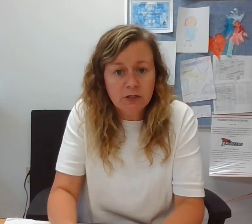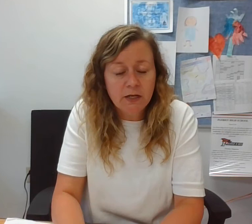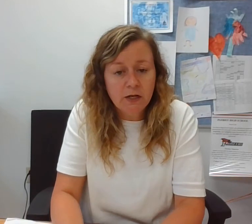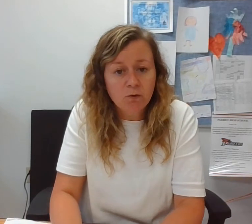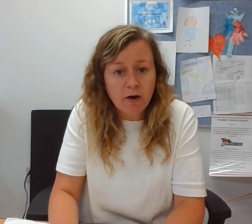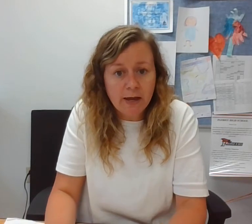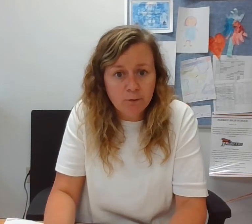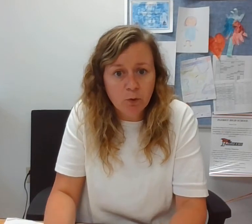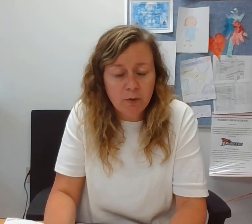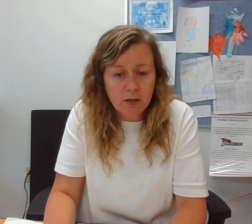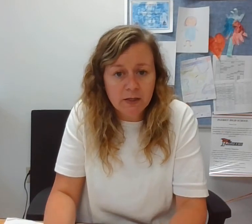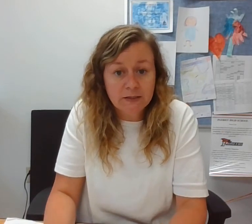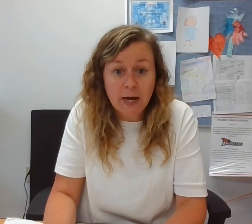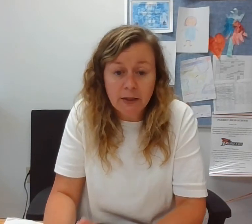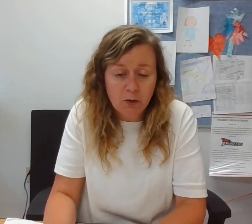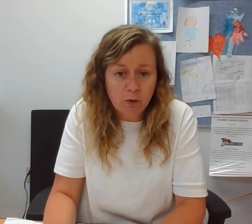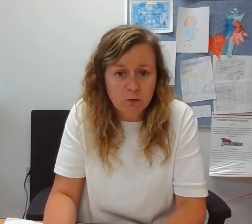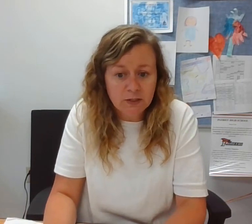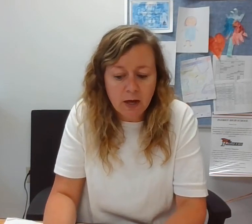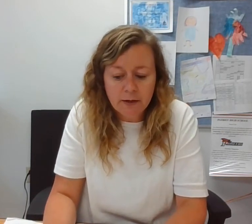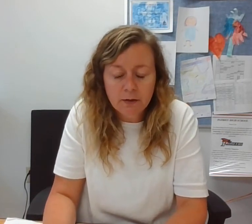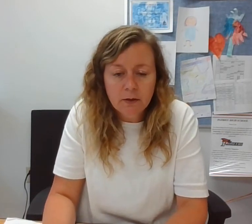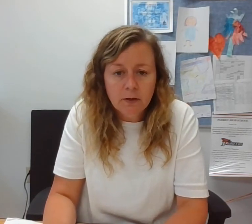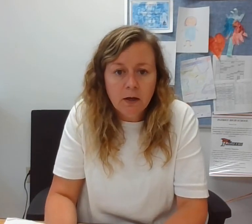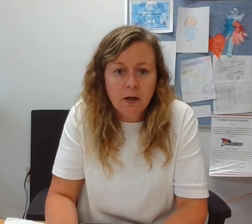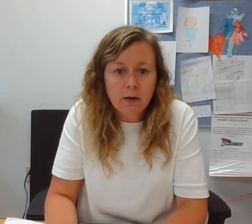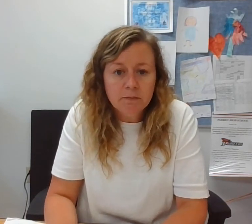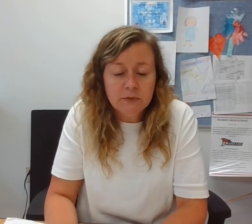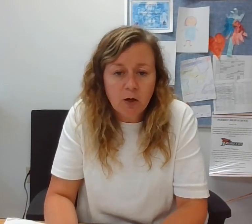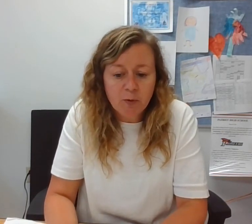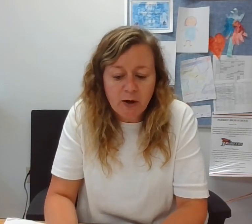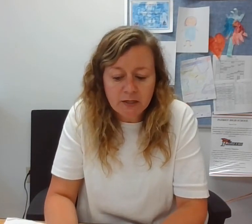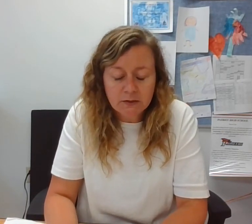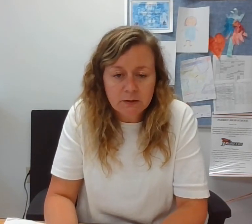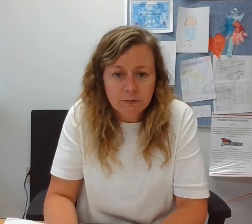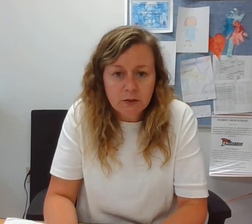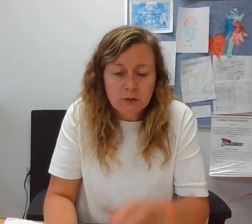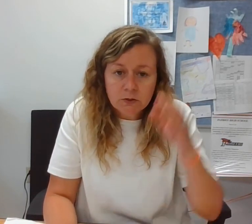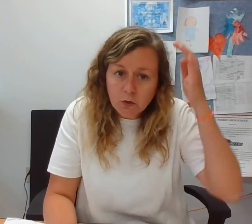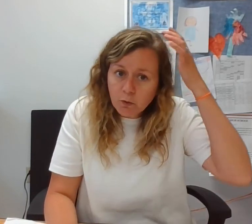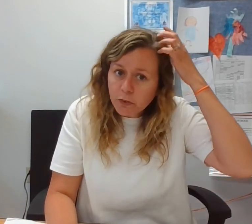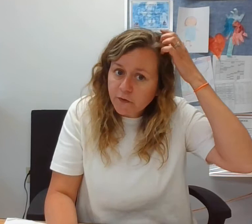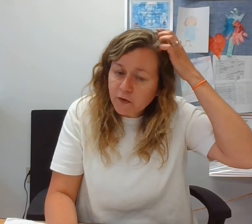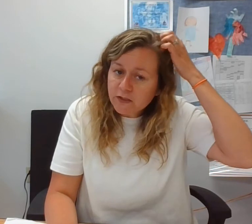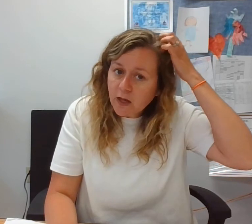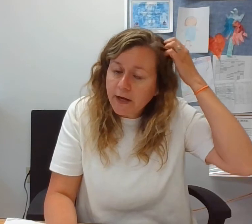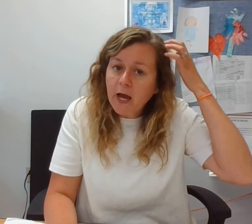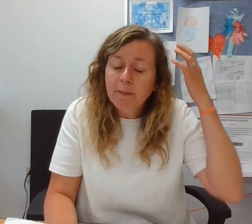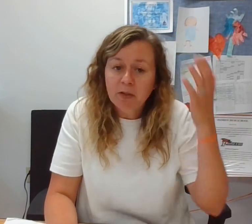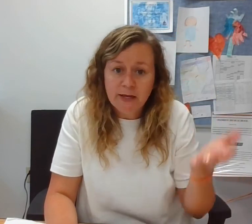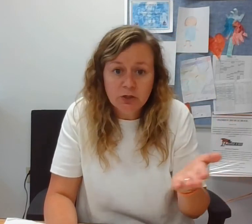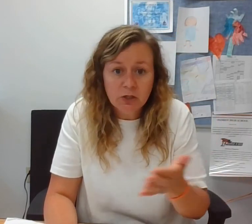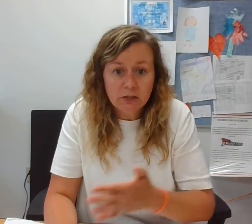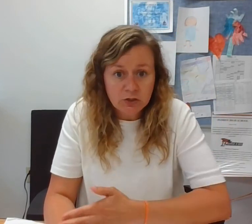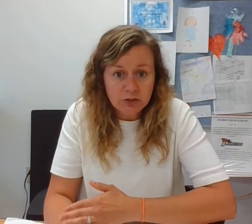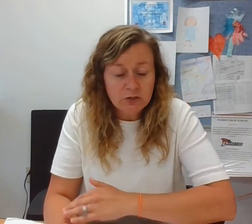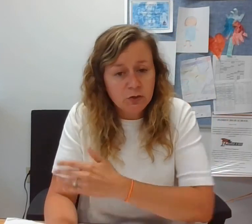then in red will be exactly what you sign to help you practice. So the first line, I pledge allegiance to the